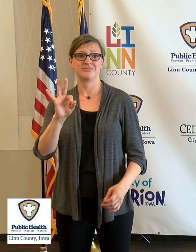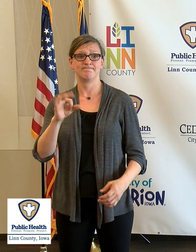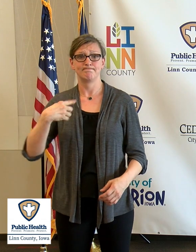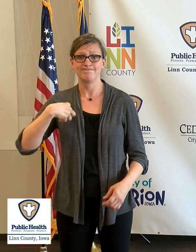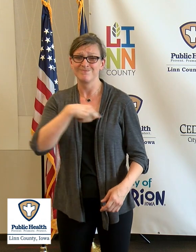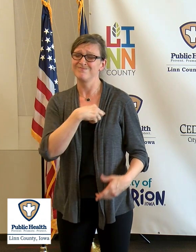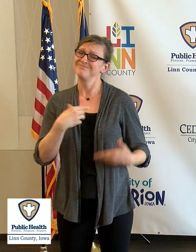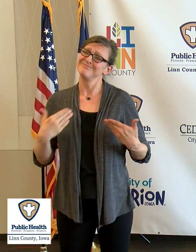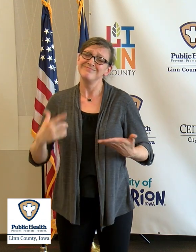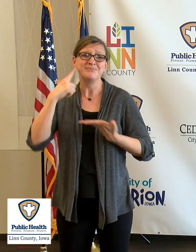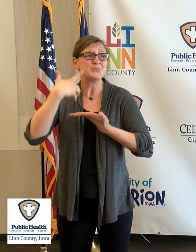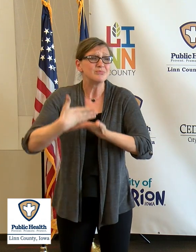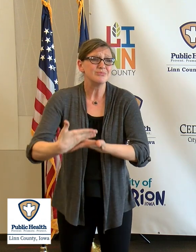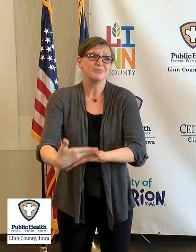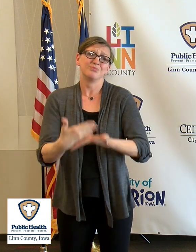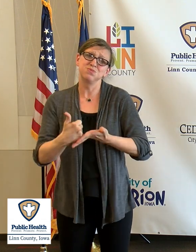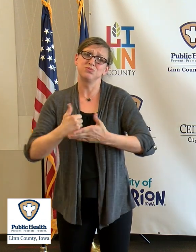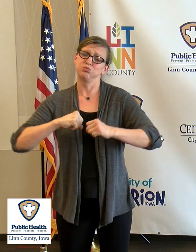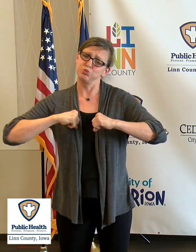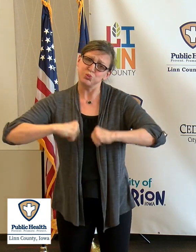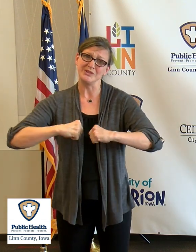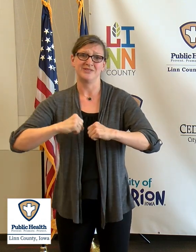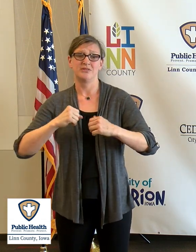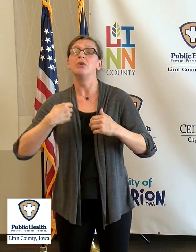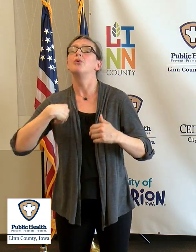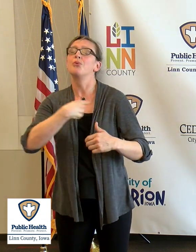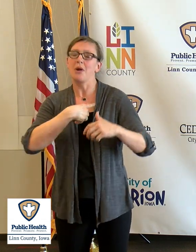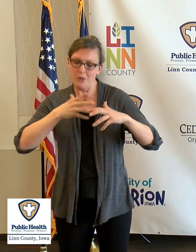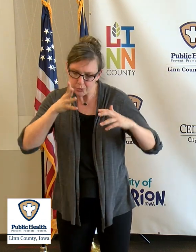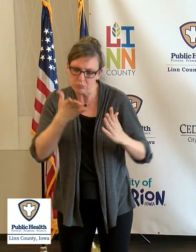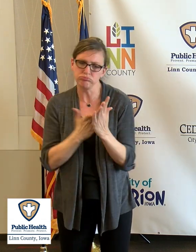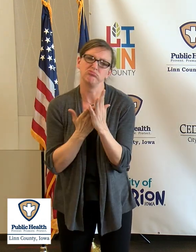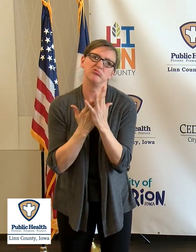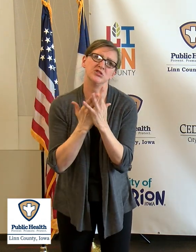through this together. Thank you.